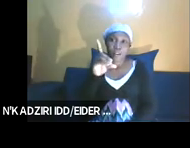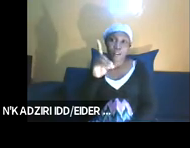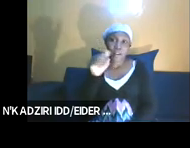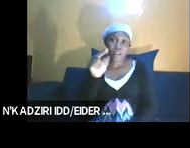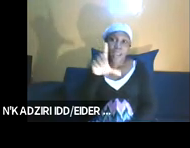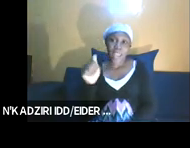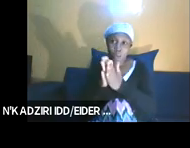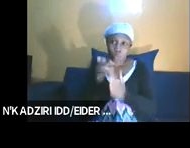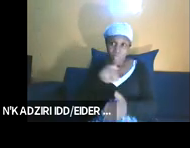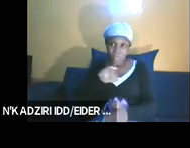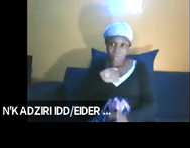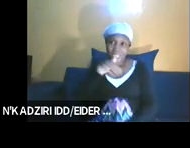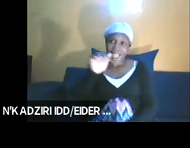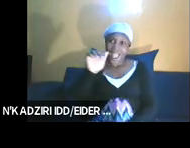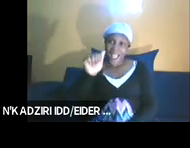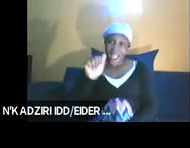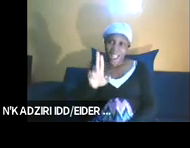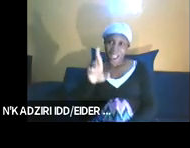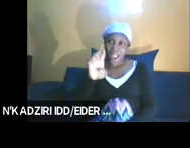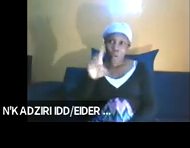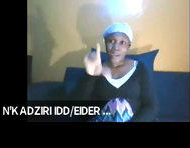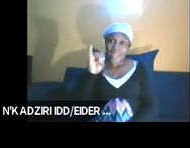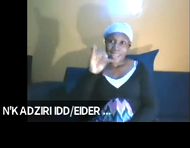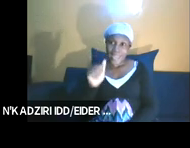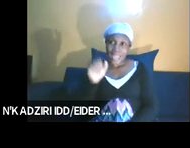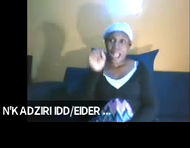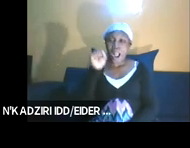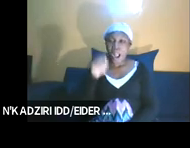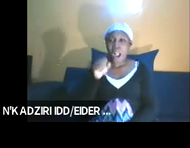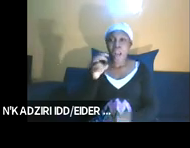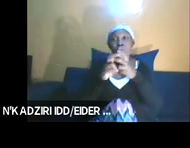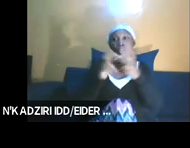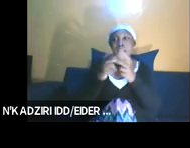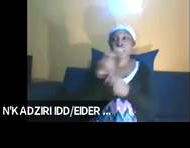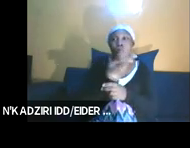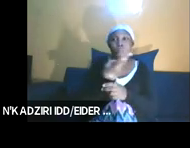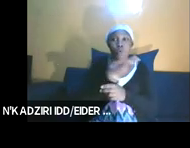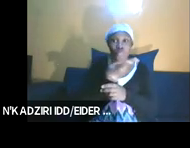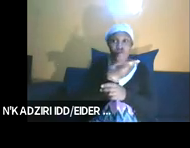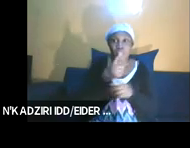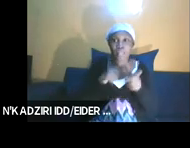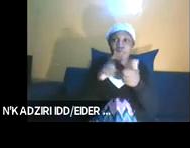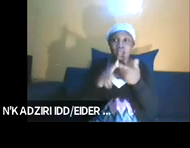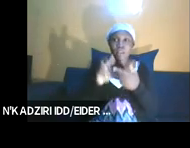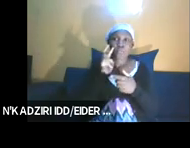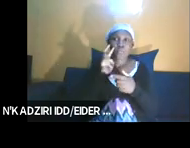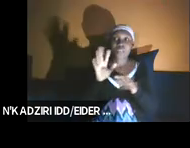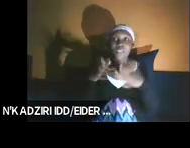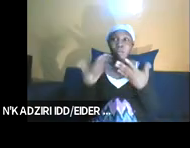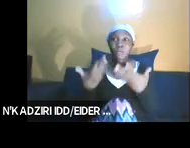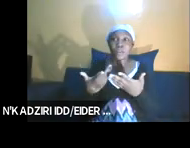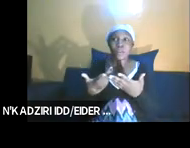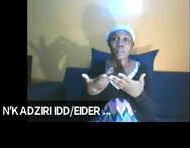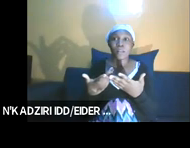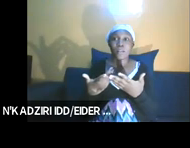to for any of this. So the collaborative space is open, and you